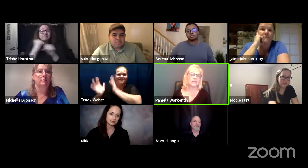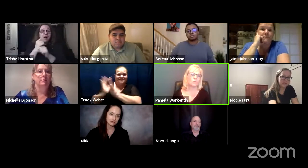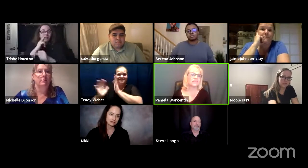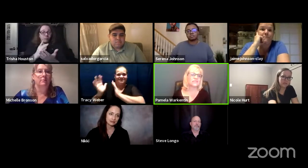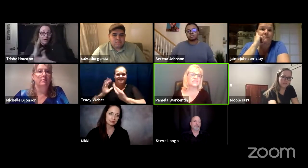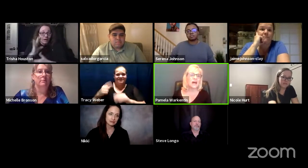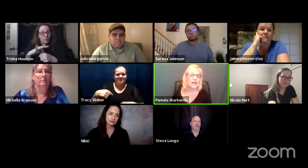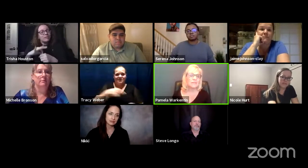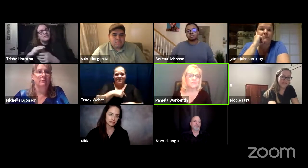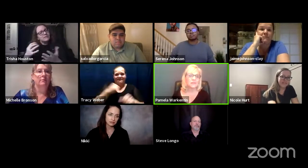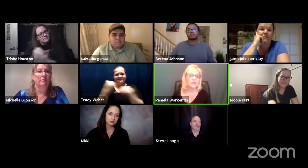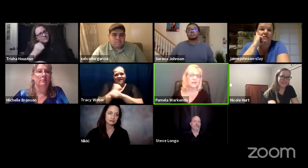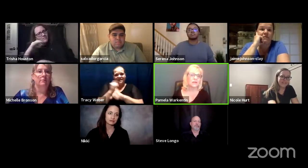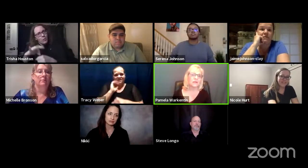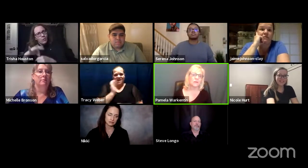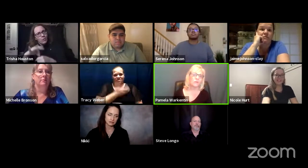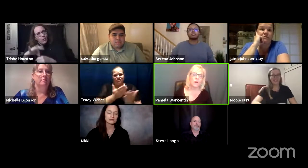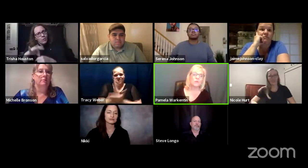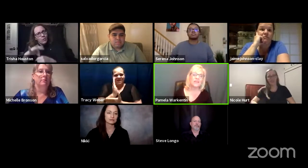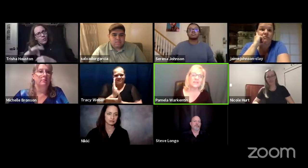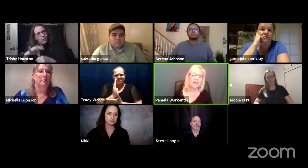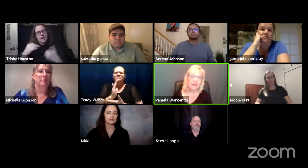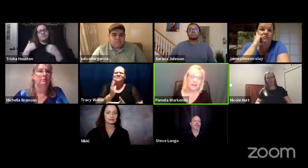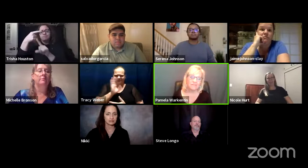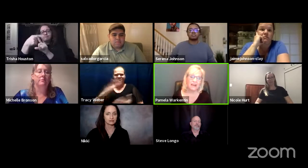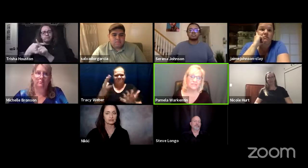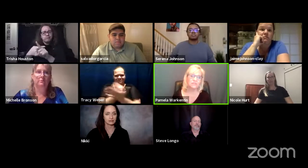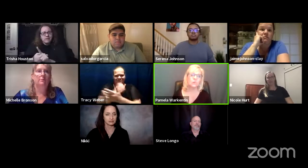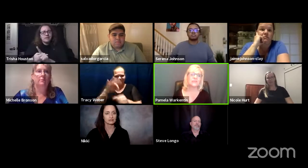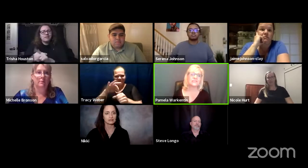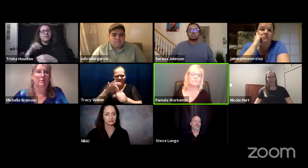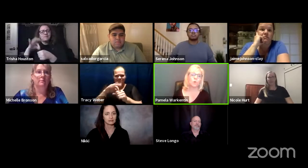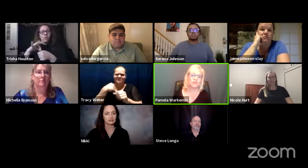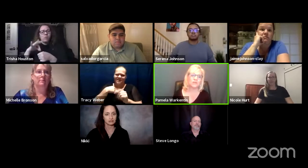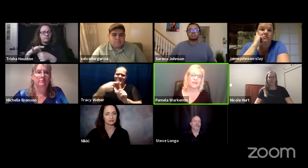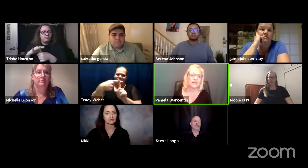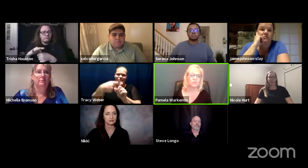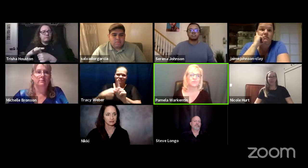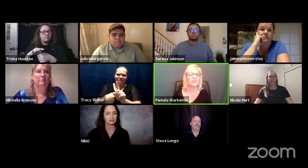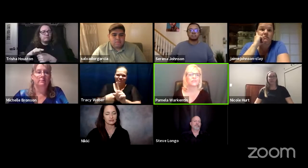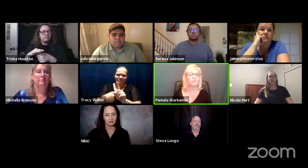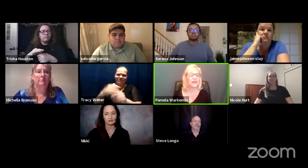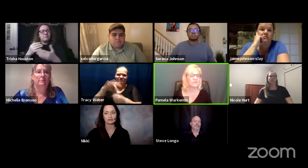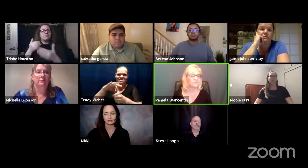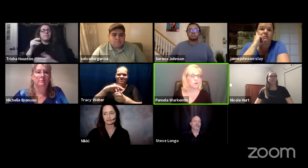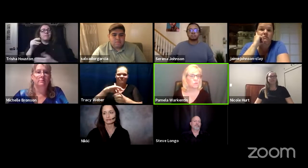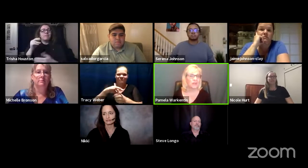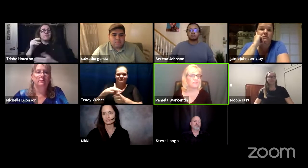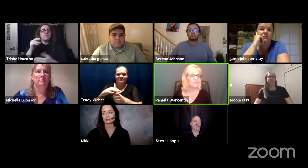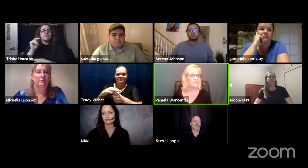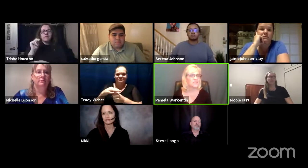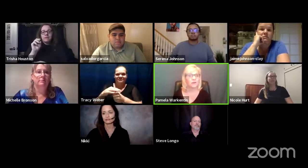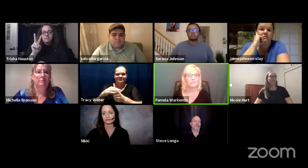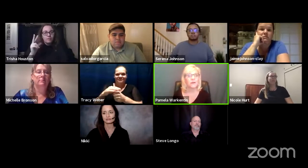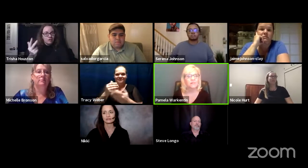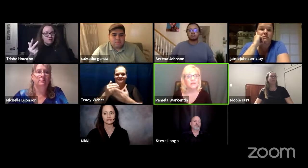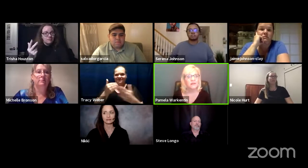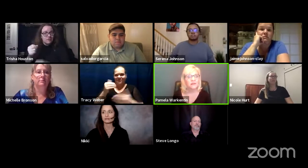There was a time where we did not have that. So it is important. Exercise your right to vote. We have the entire month